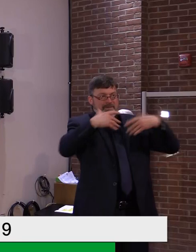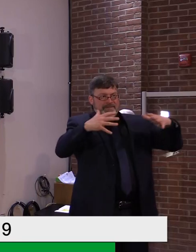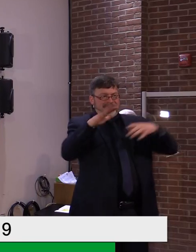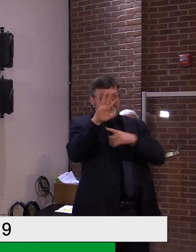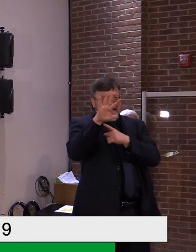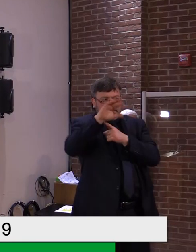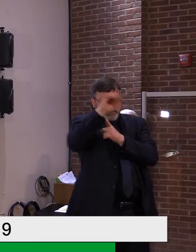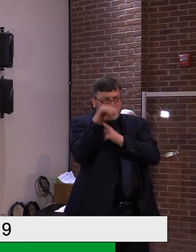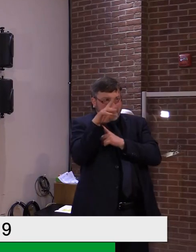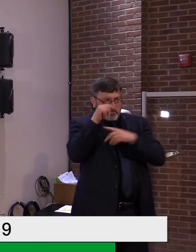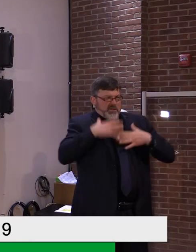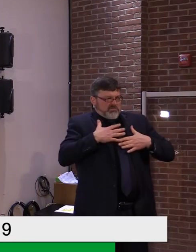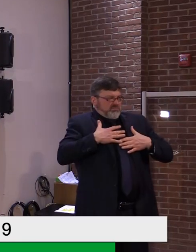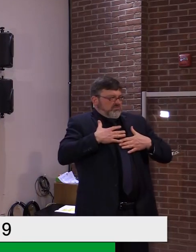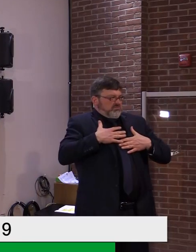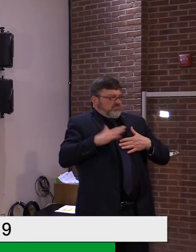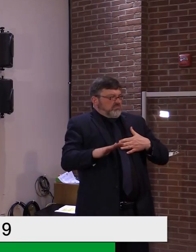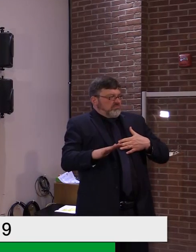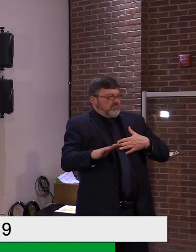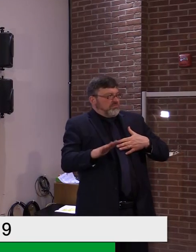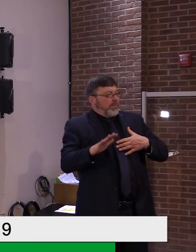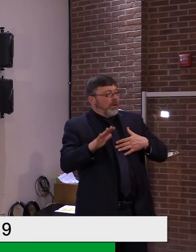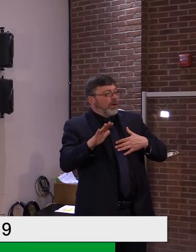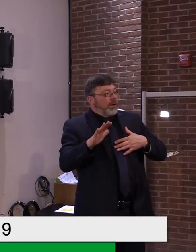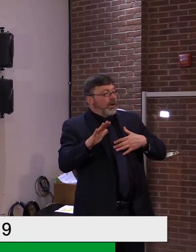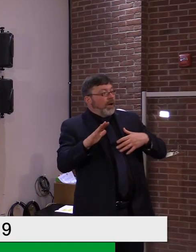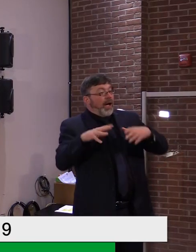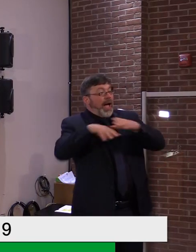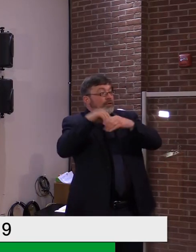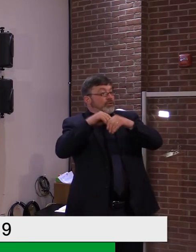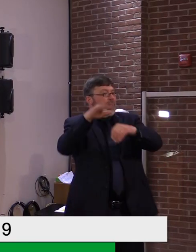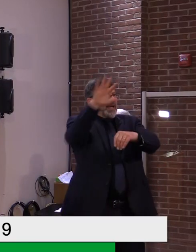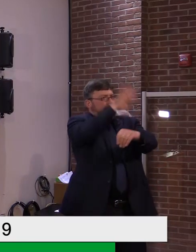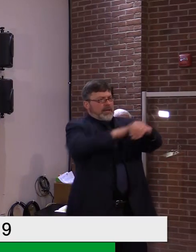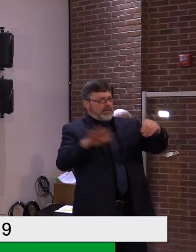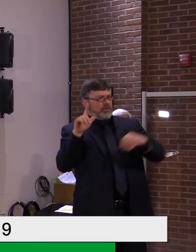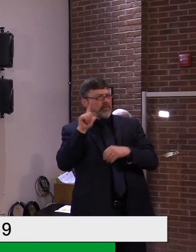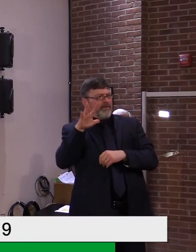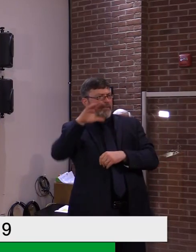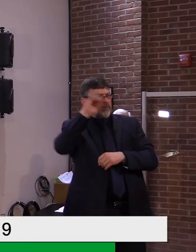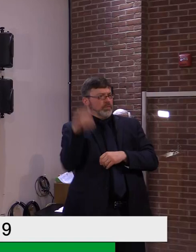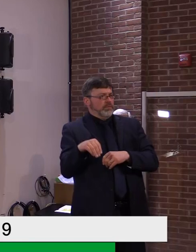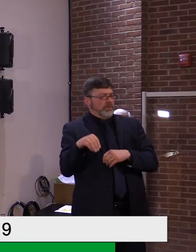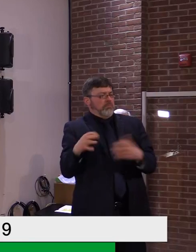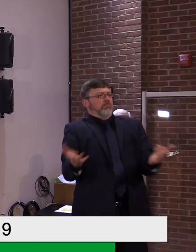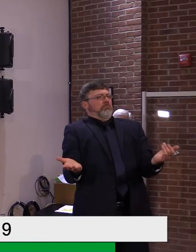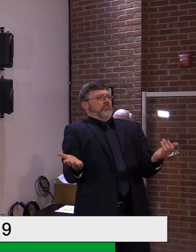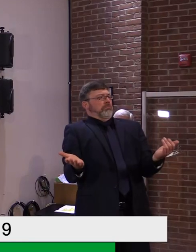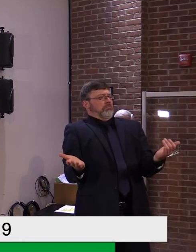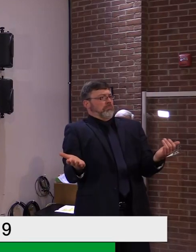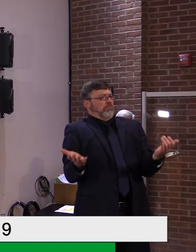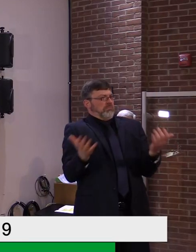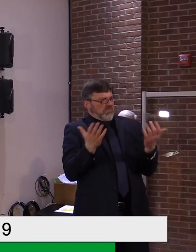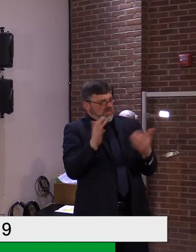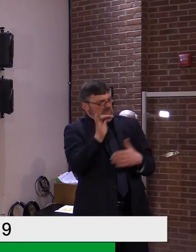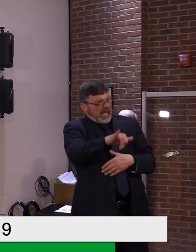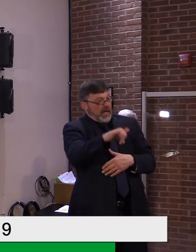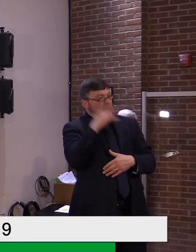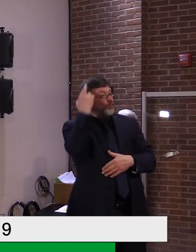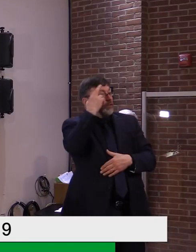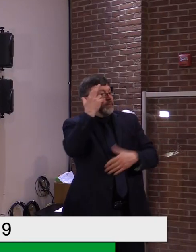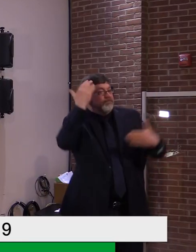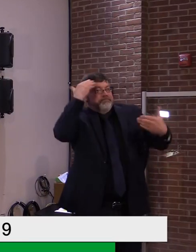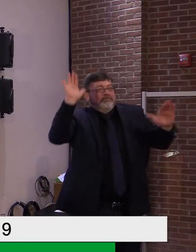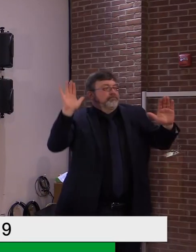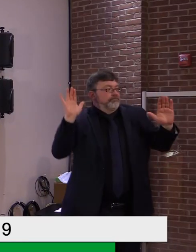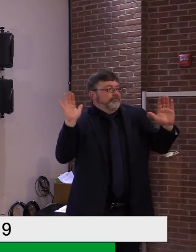is having an increase, though. I see some of this as, I hate to use the word cyclic, but somewhat